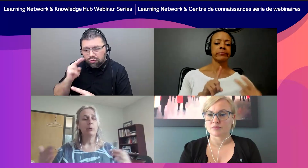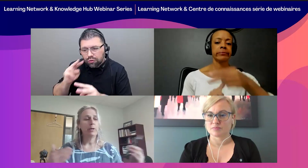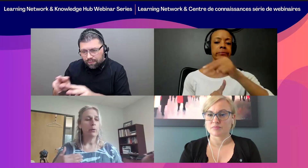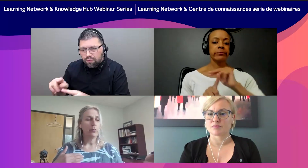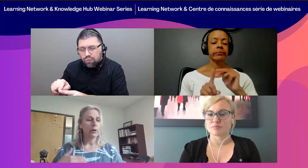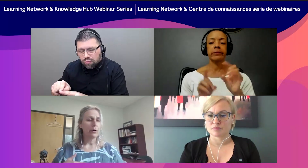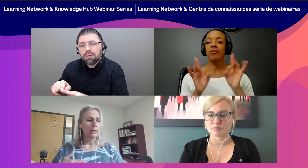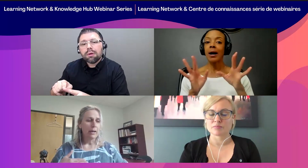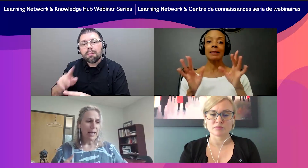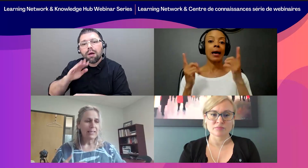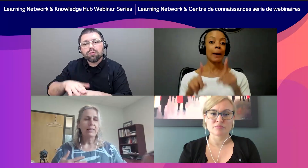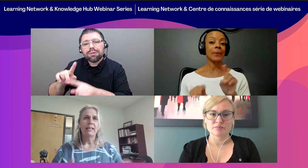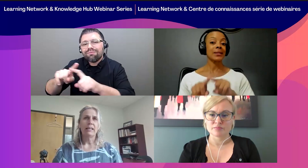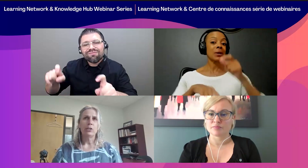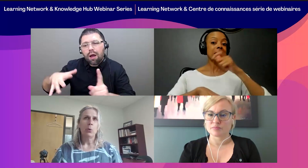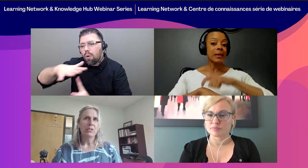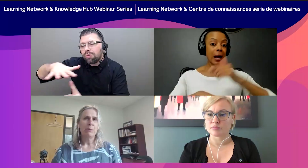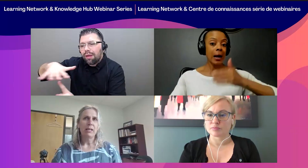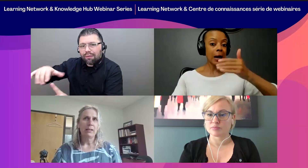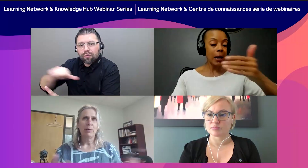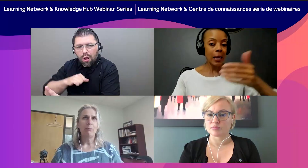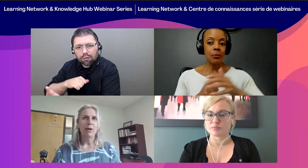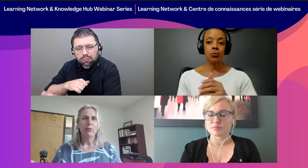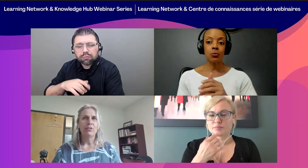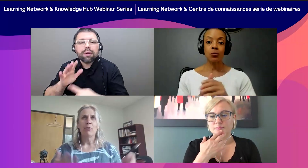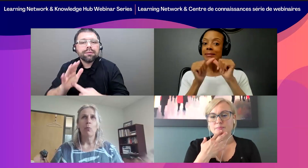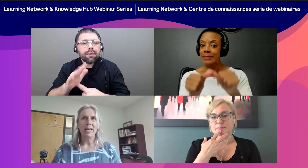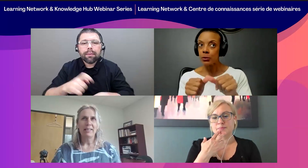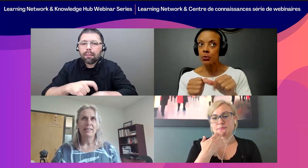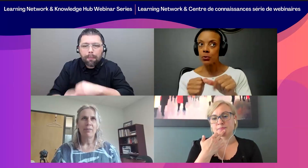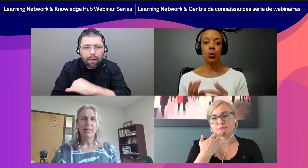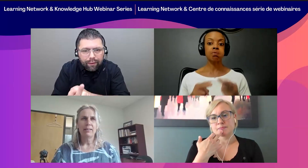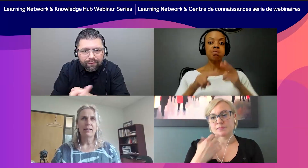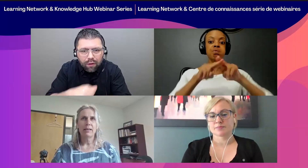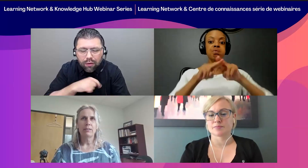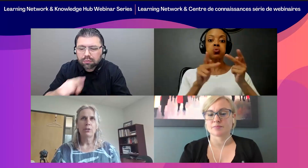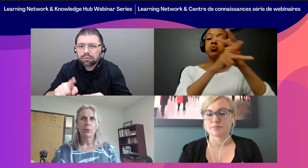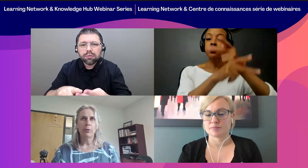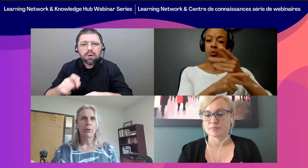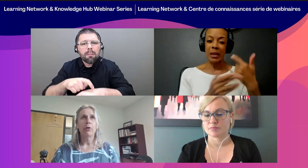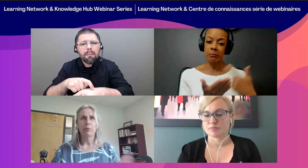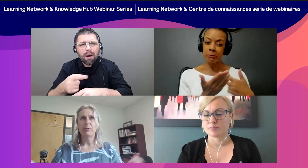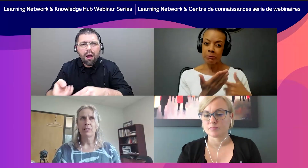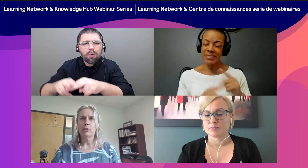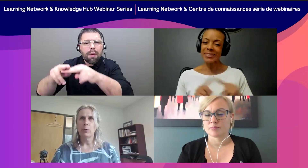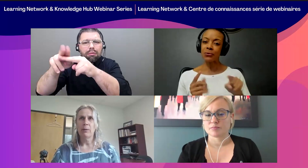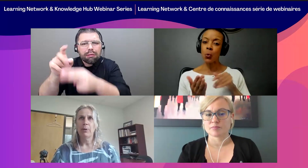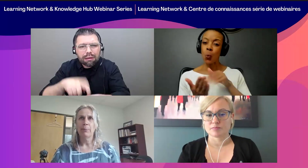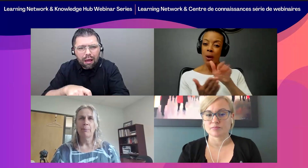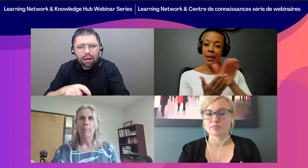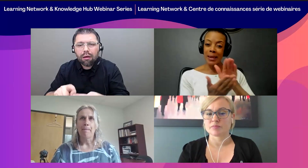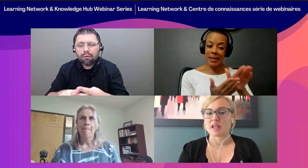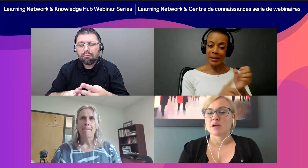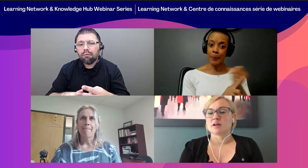or continuing or escalating. Do you want to speak a little bit about the different ways that violence can show or abuse can show